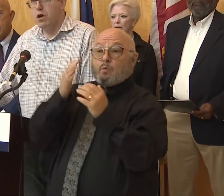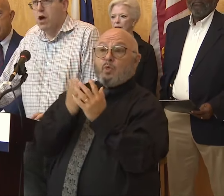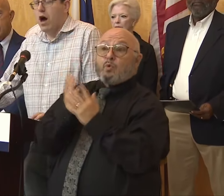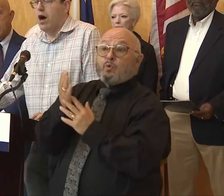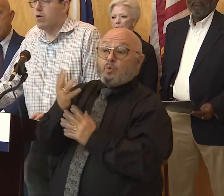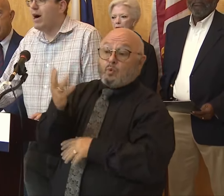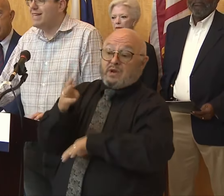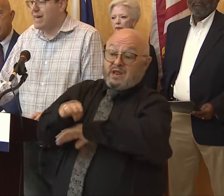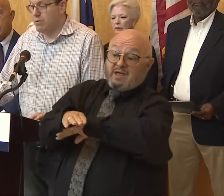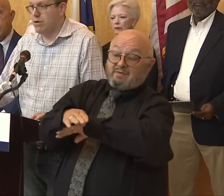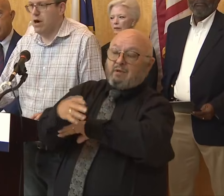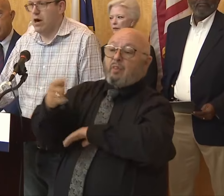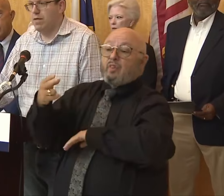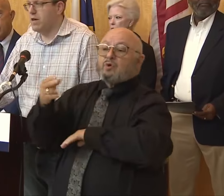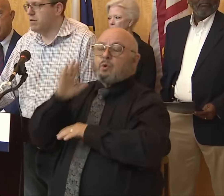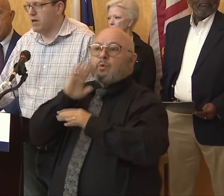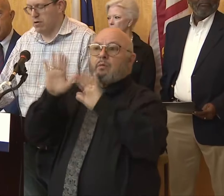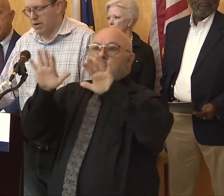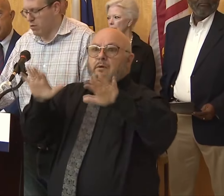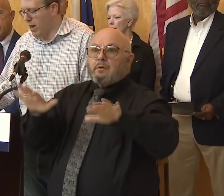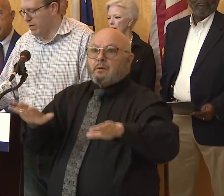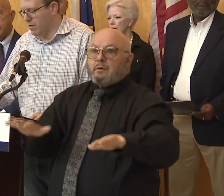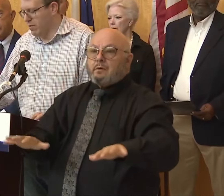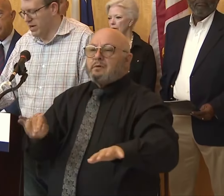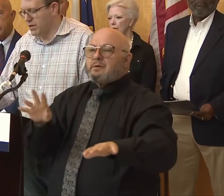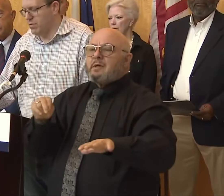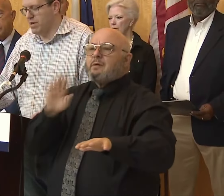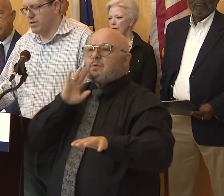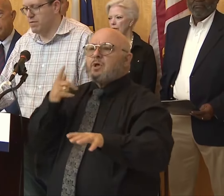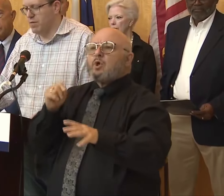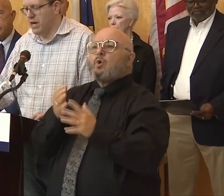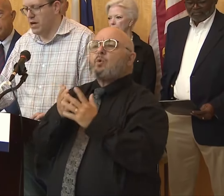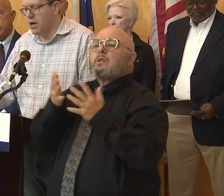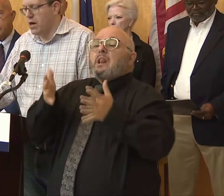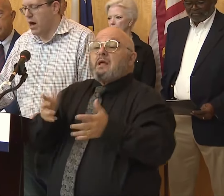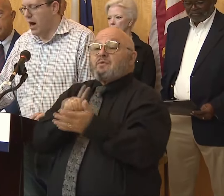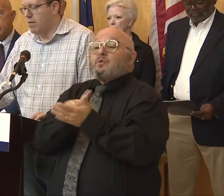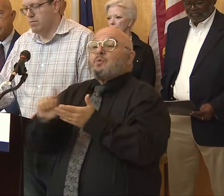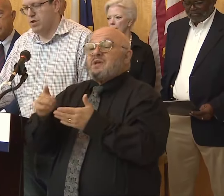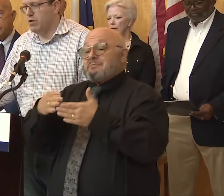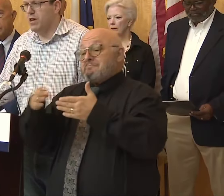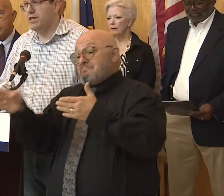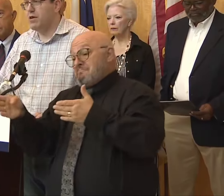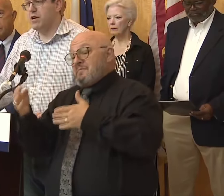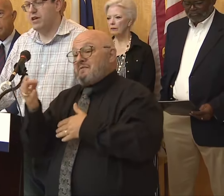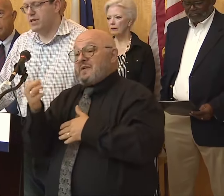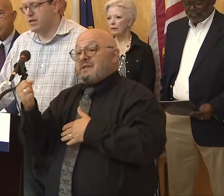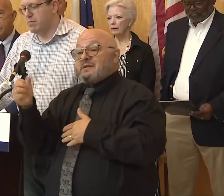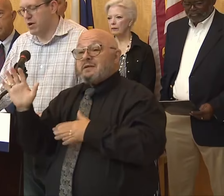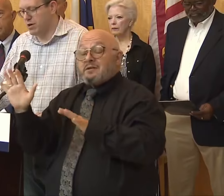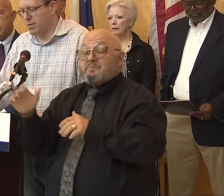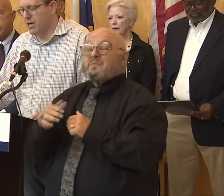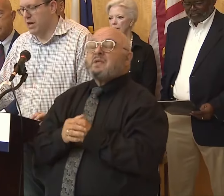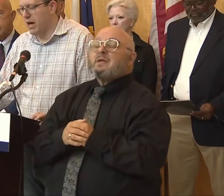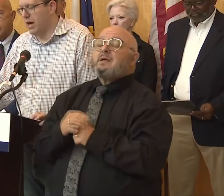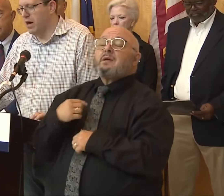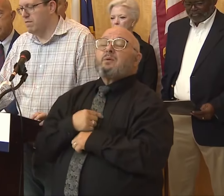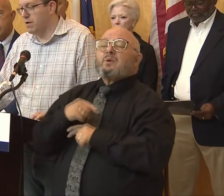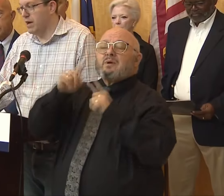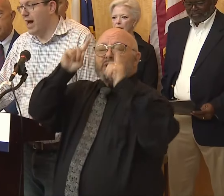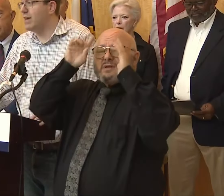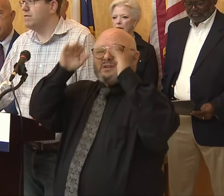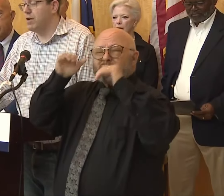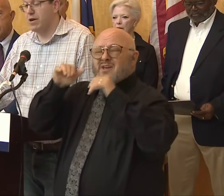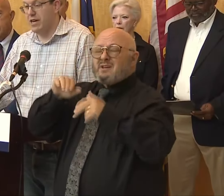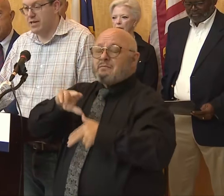will quiet down, and things will be a little bit quieter going into the rest of the week. You know, it is hurricane season. We are expecting a